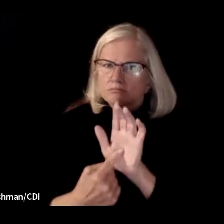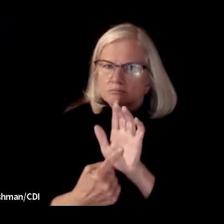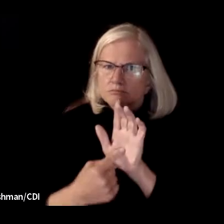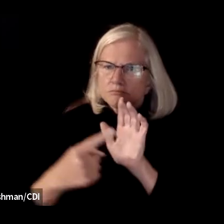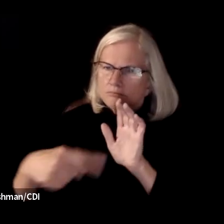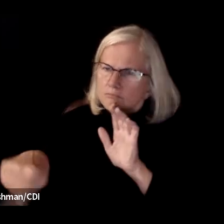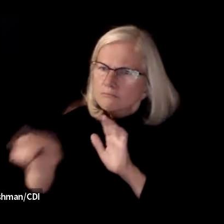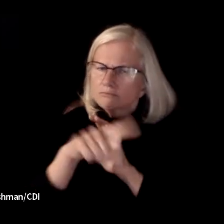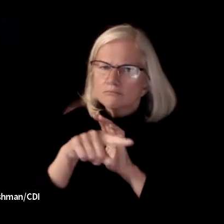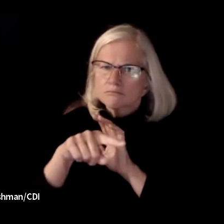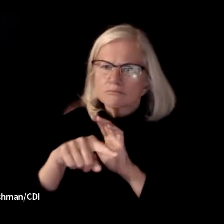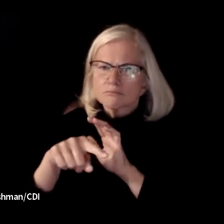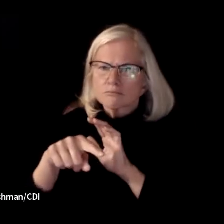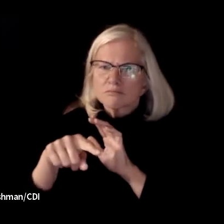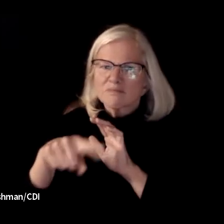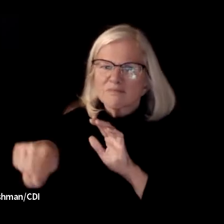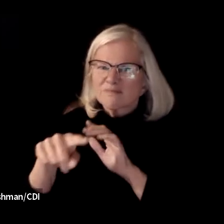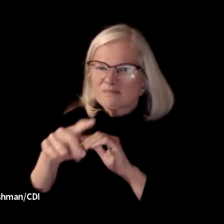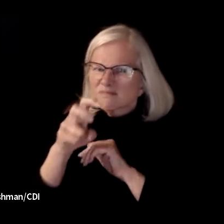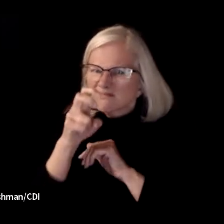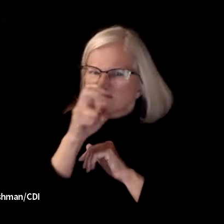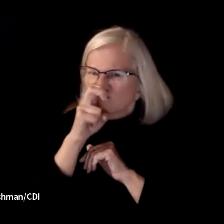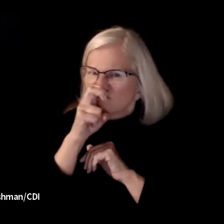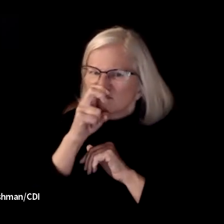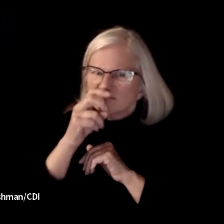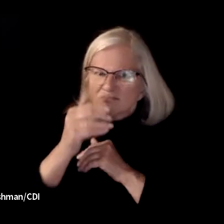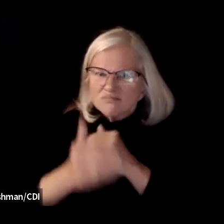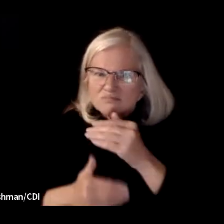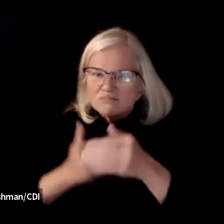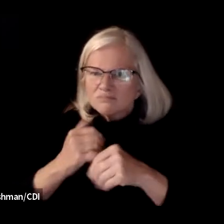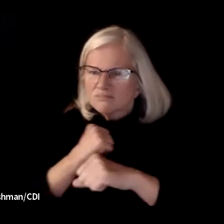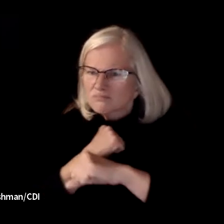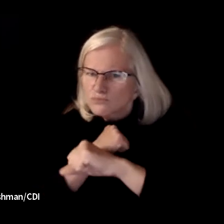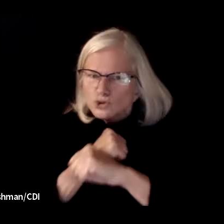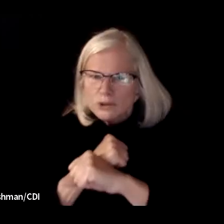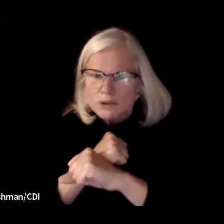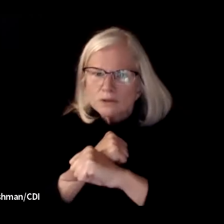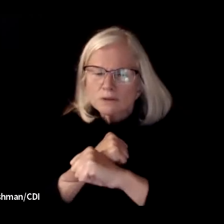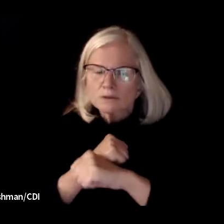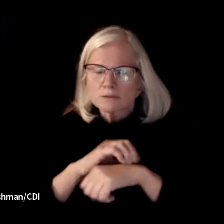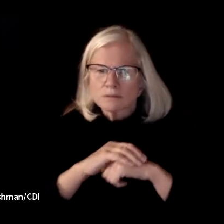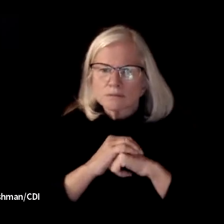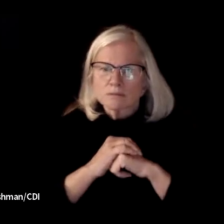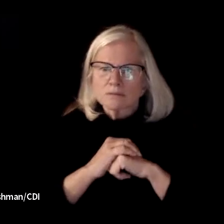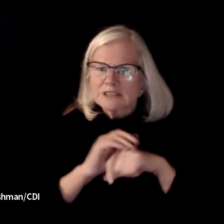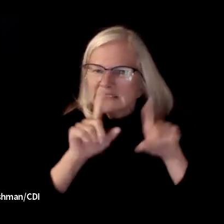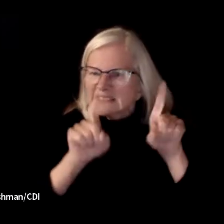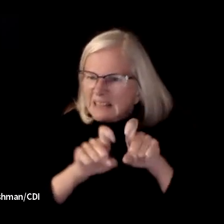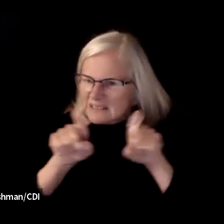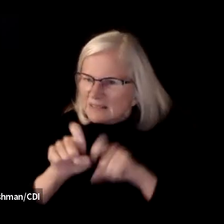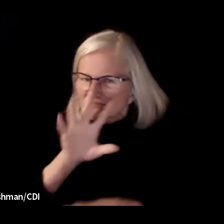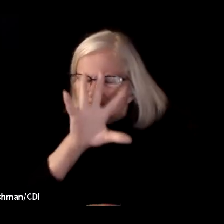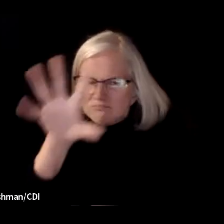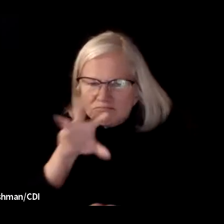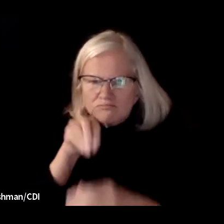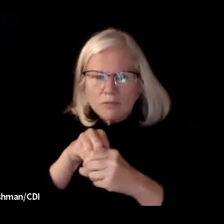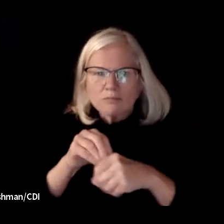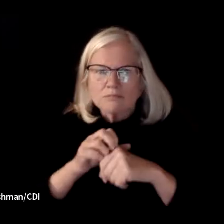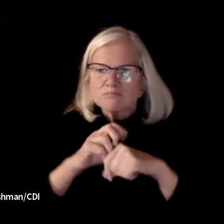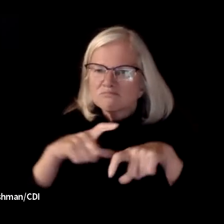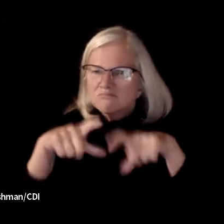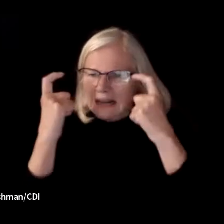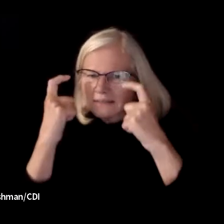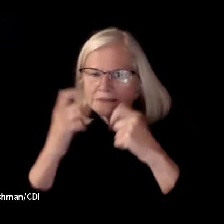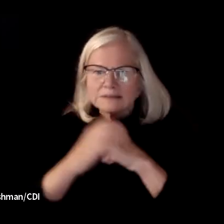multi-layered prevention plan, including a robust testing plan, can help schools